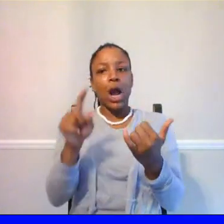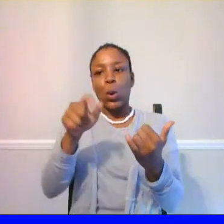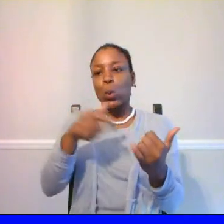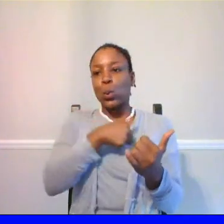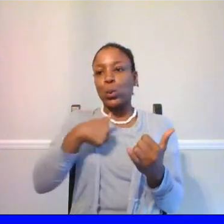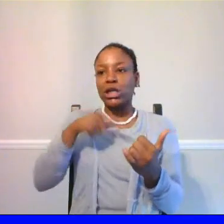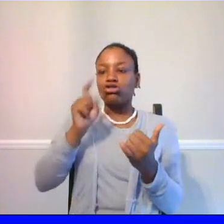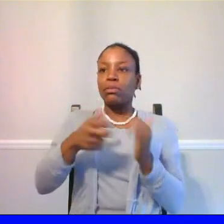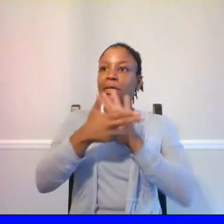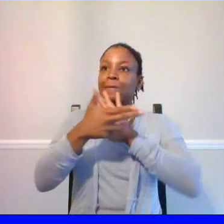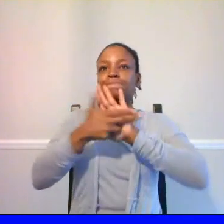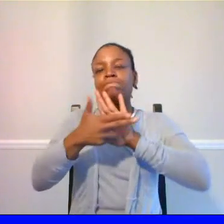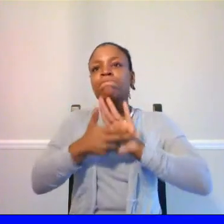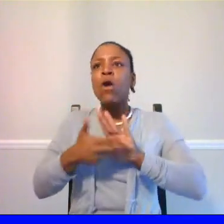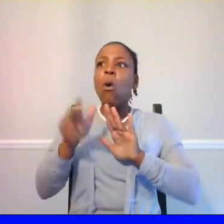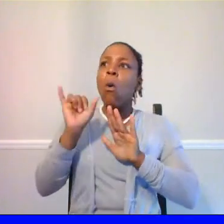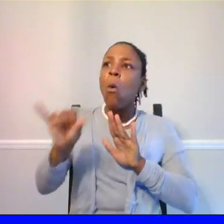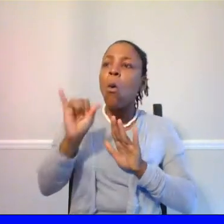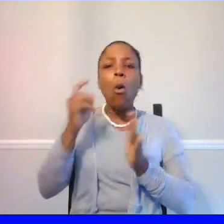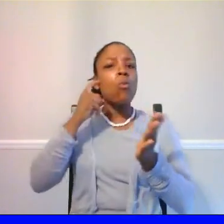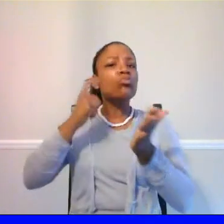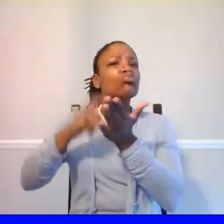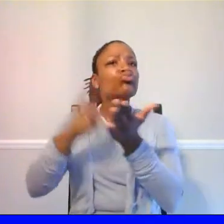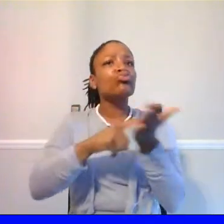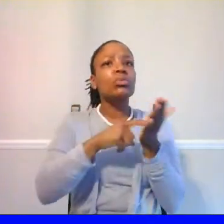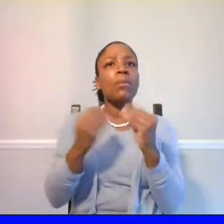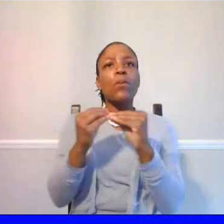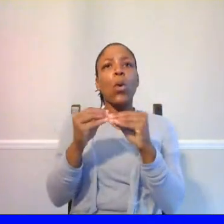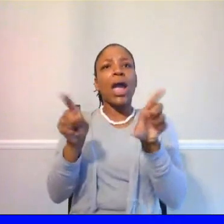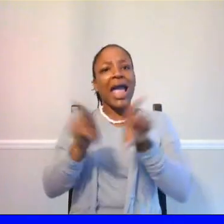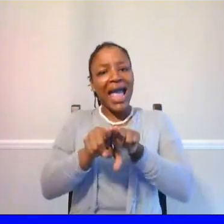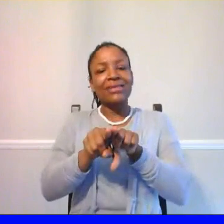highlighting a little bit more as a society.